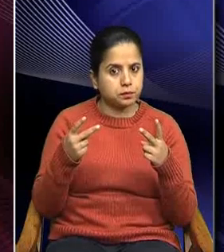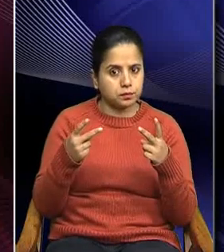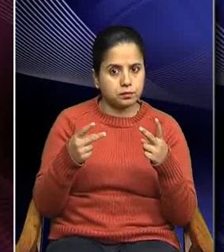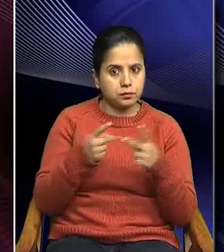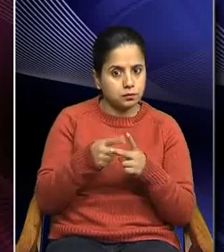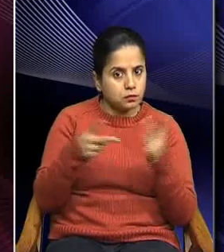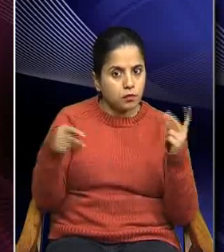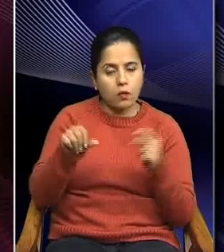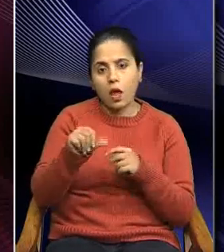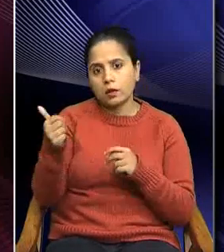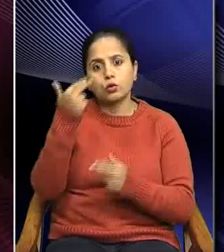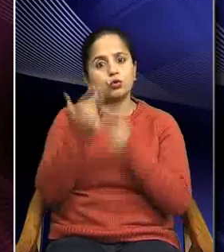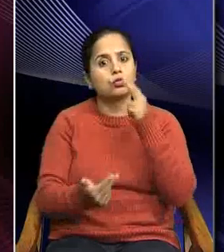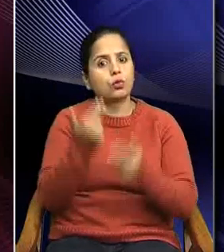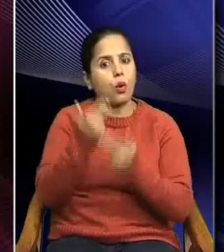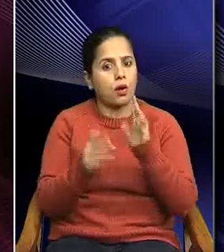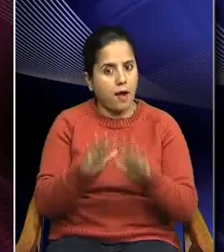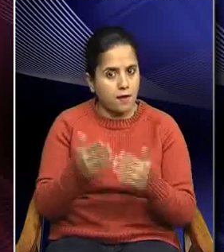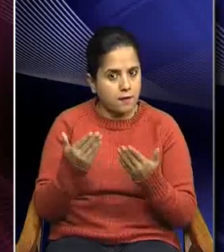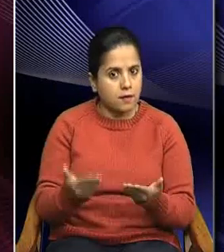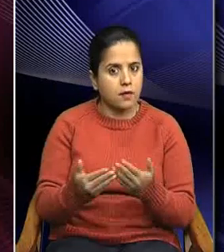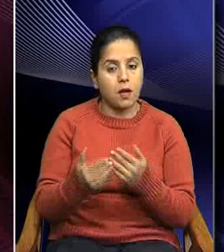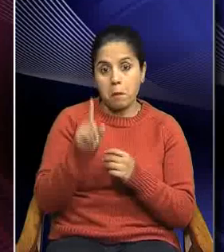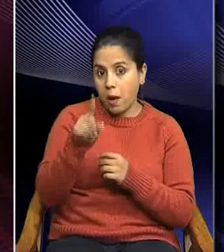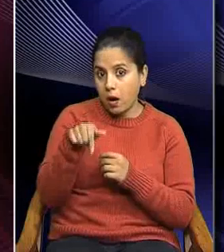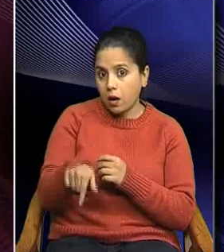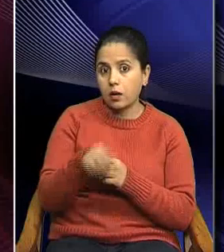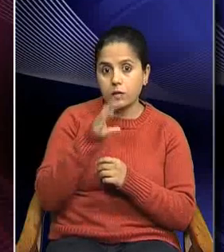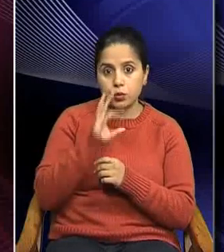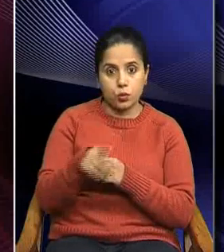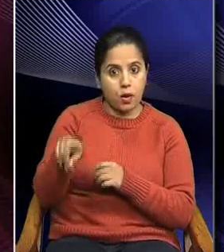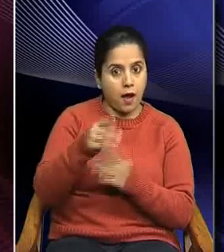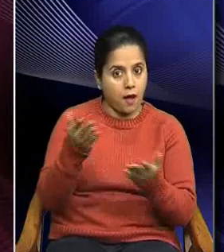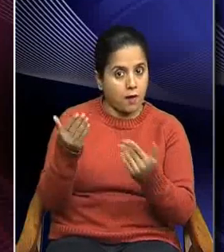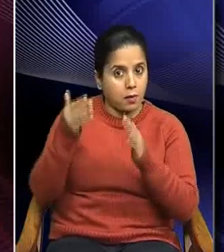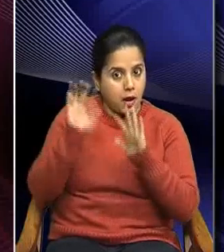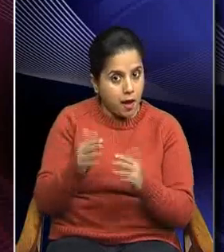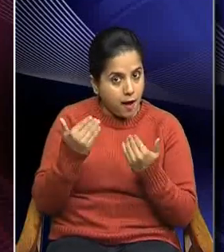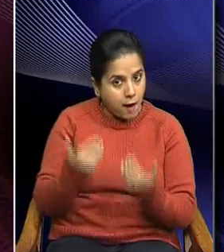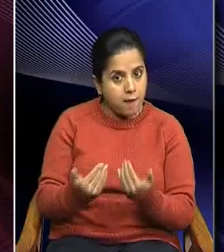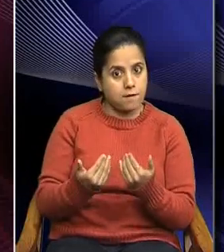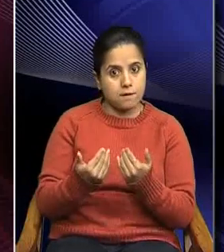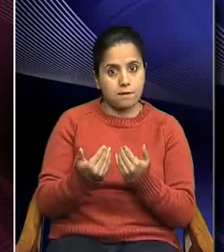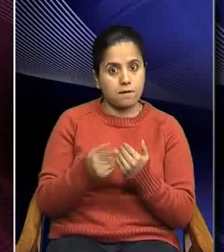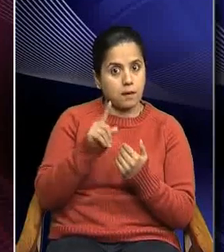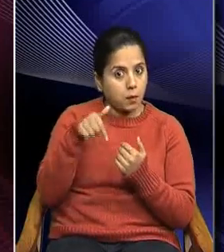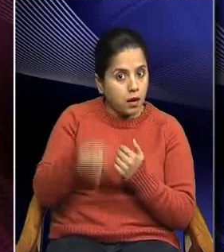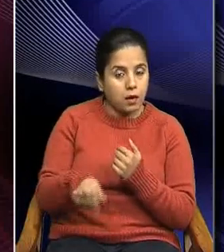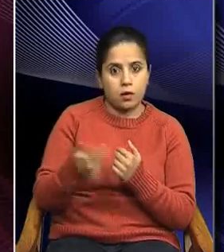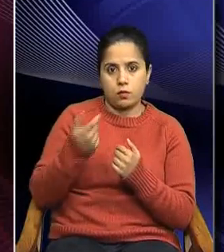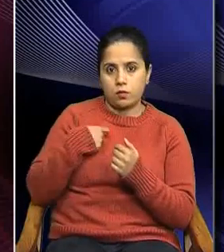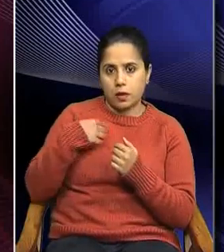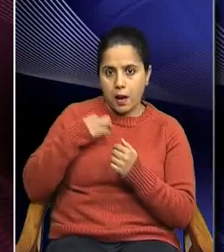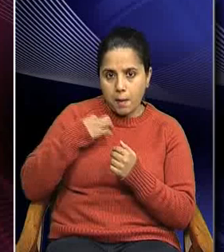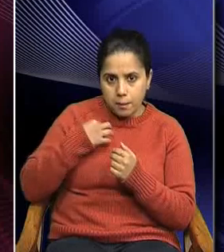several other stories, and even when they exist as uniform,